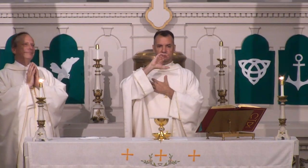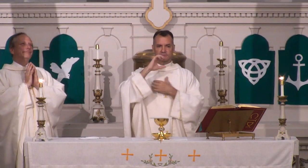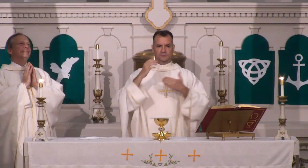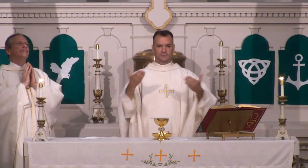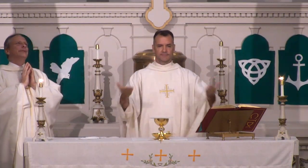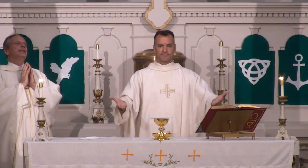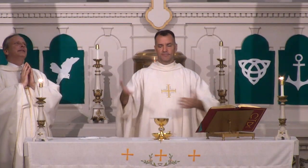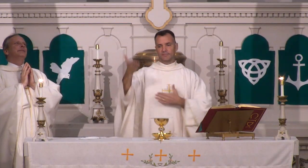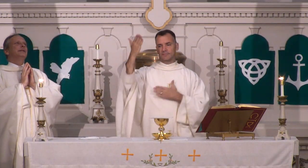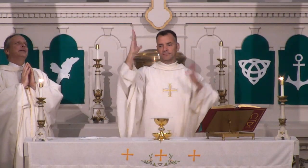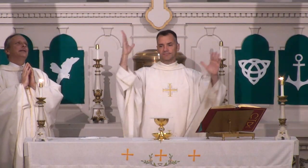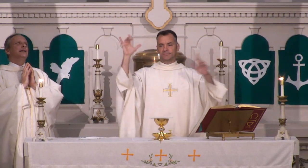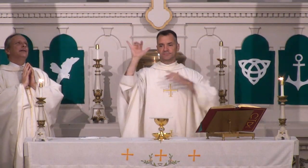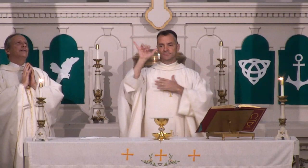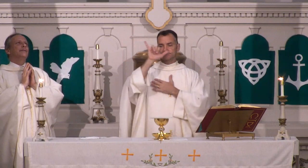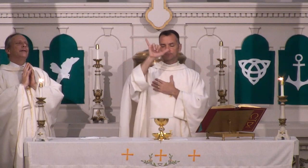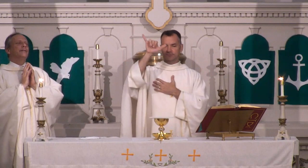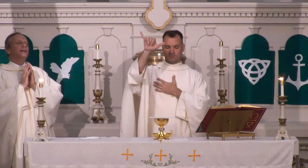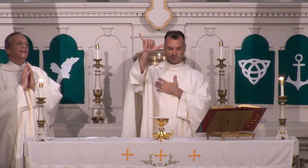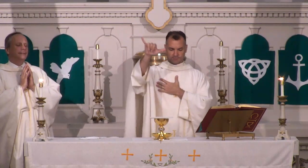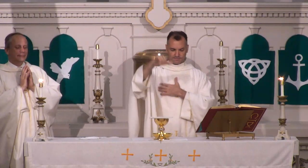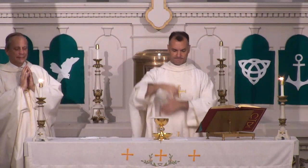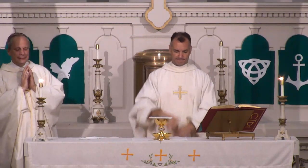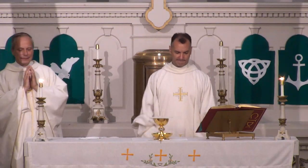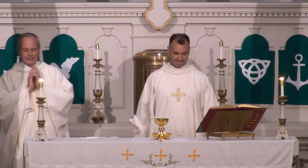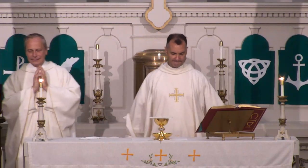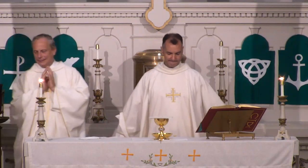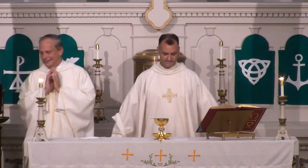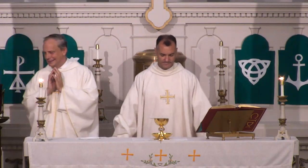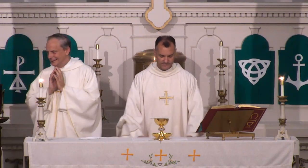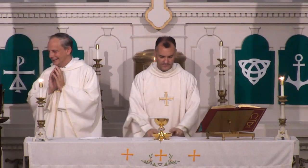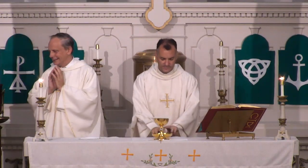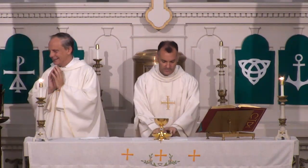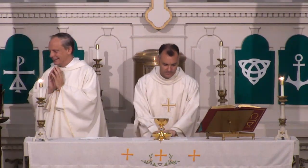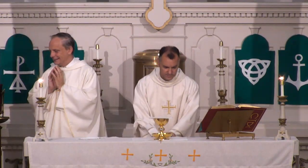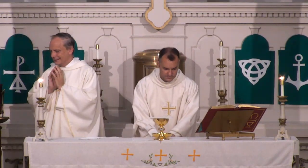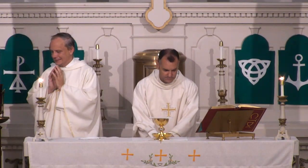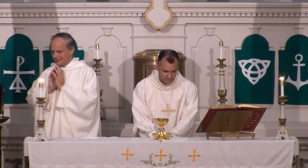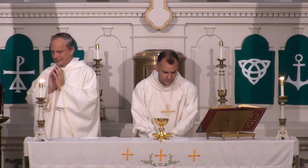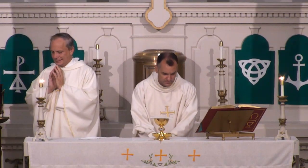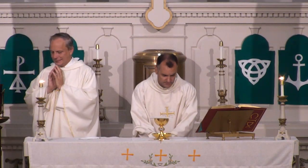Blessed be God forever.